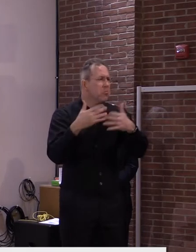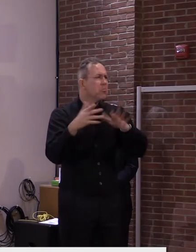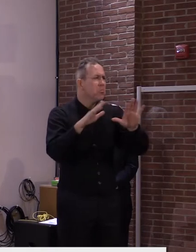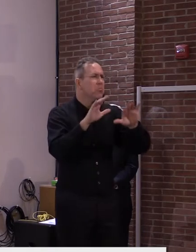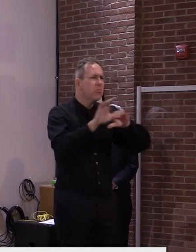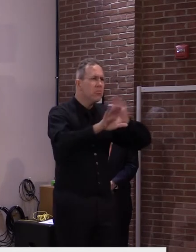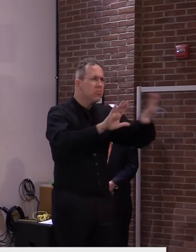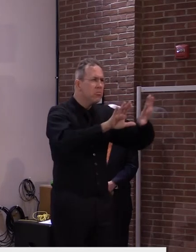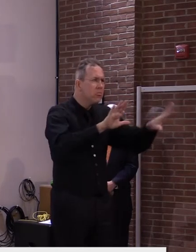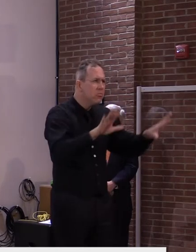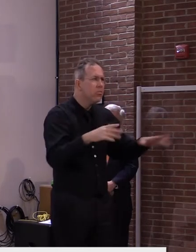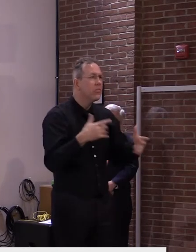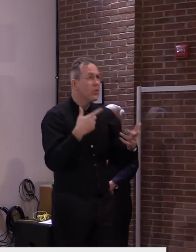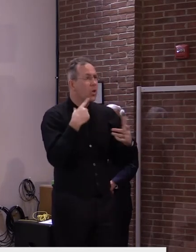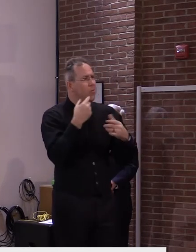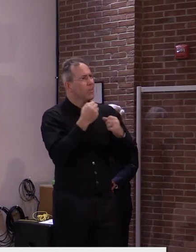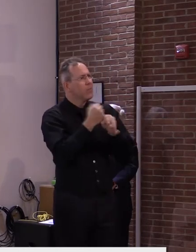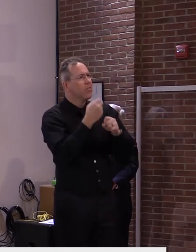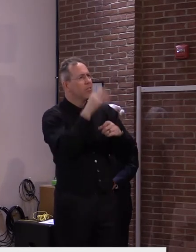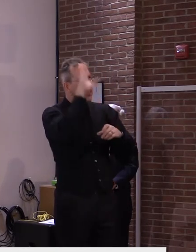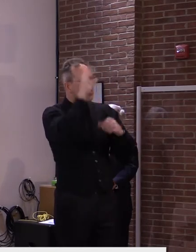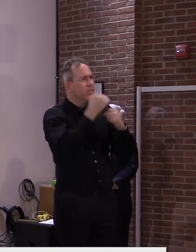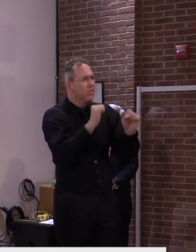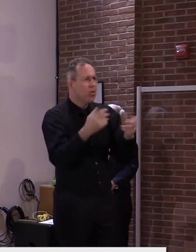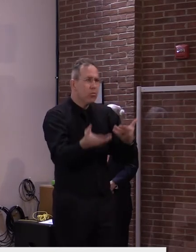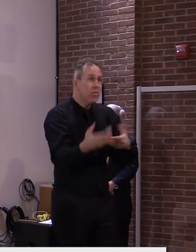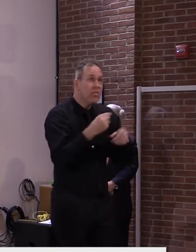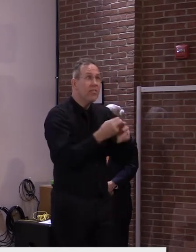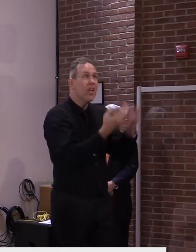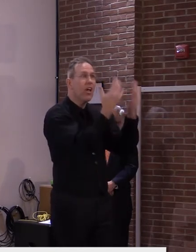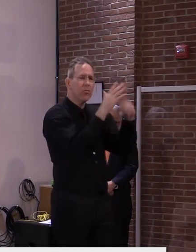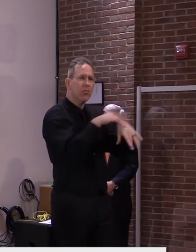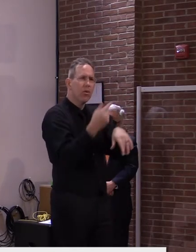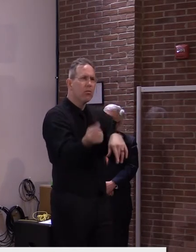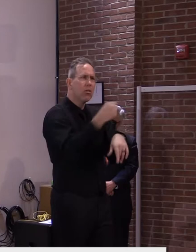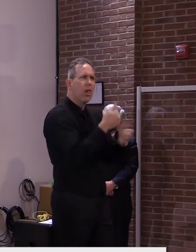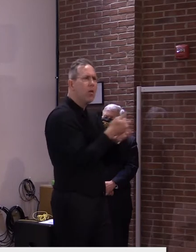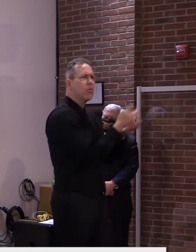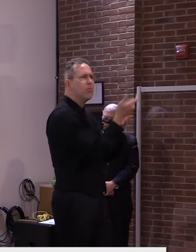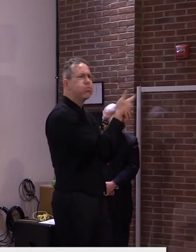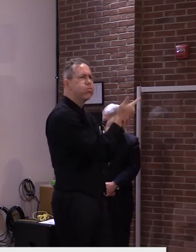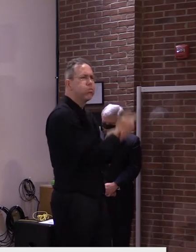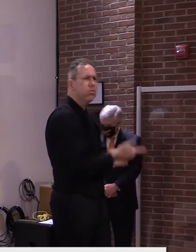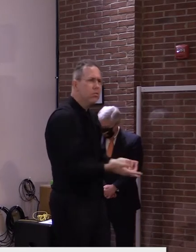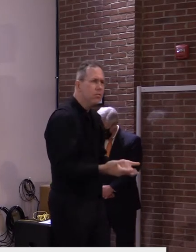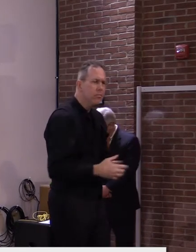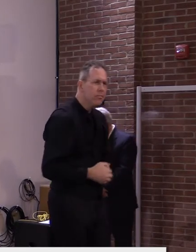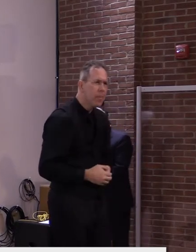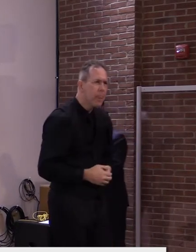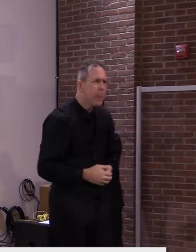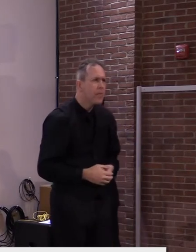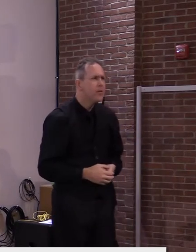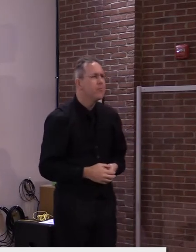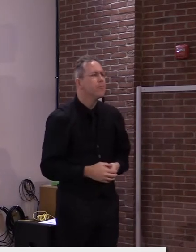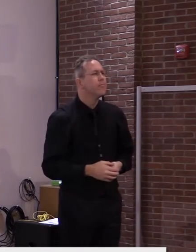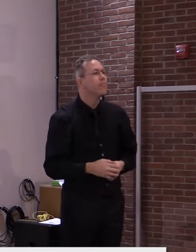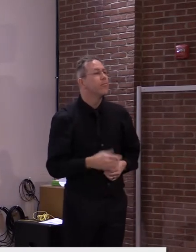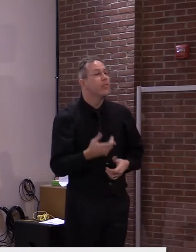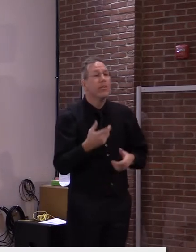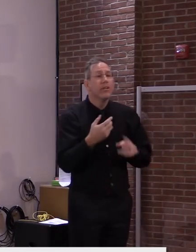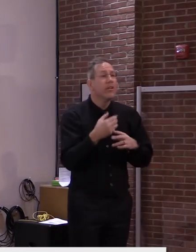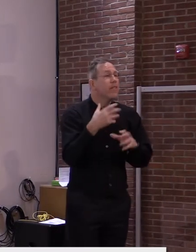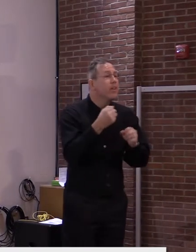department. This goes on to any sector of the economy we're talking about, any sector of our lives that we're talking